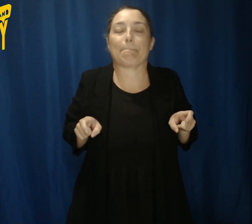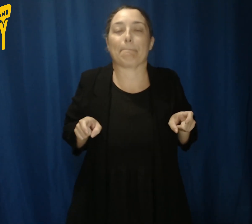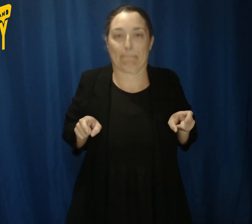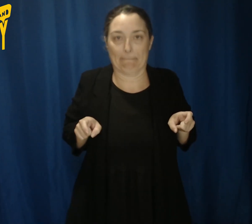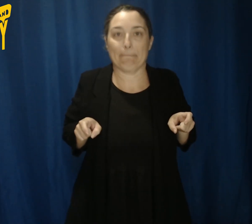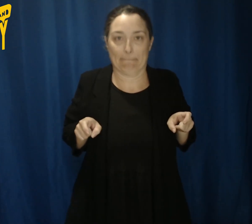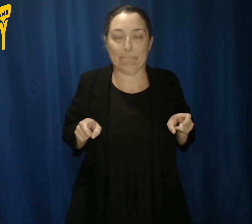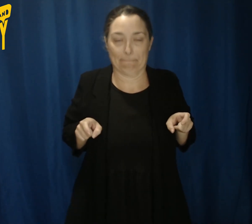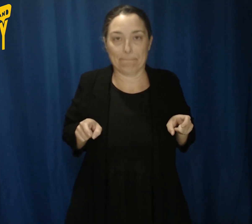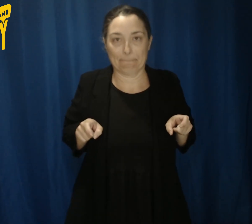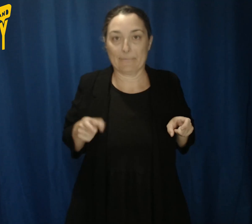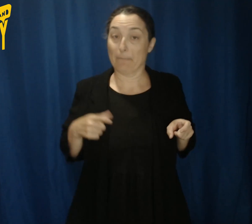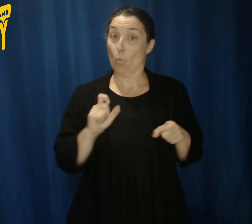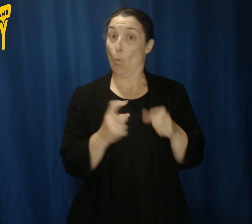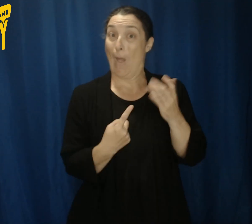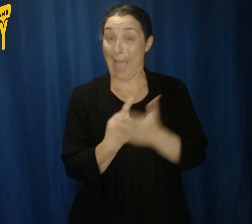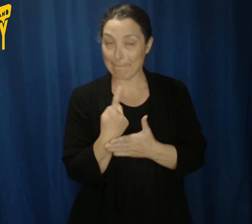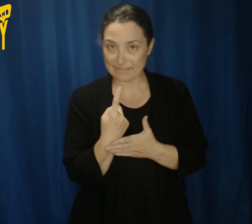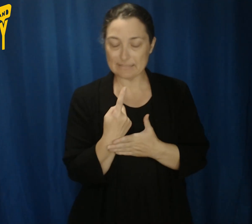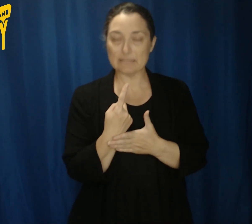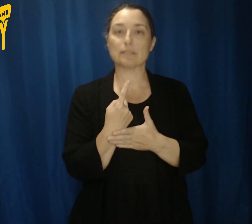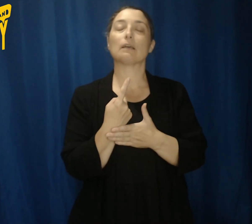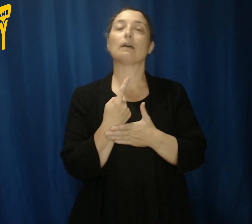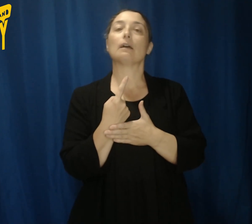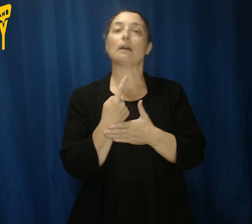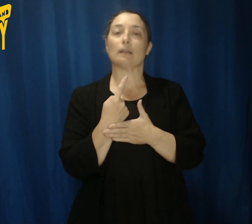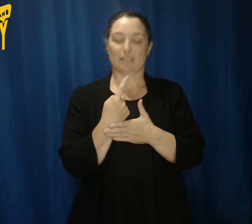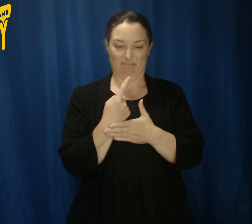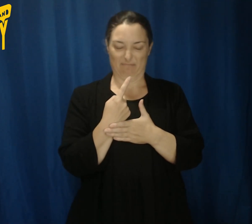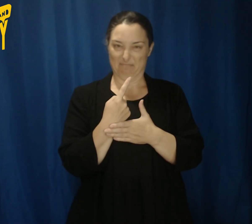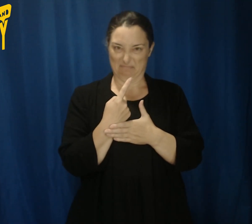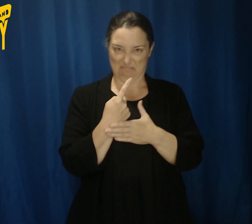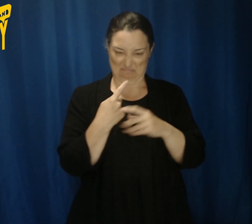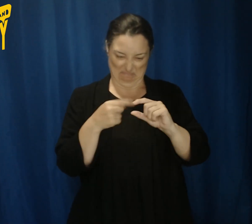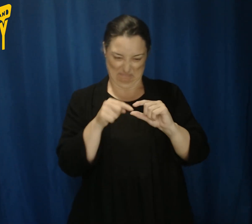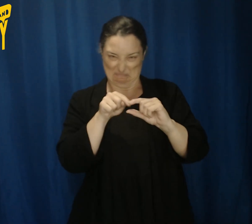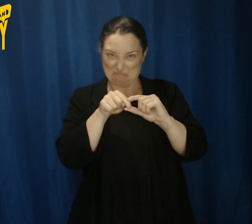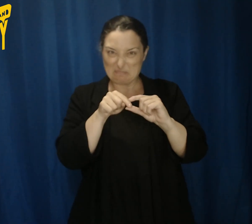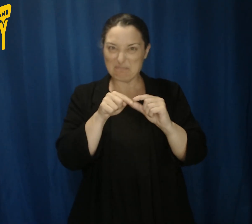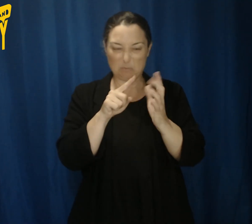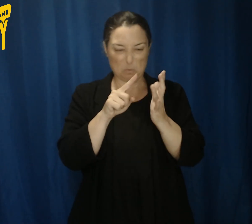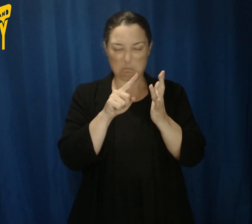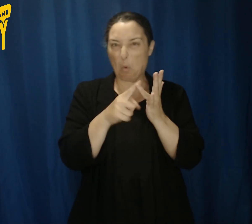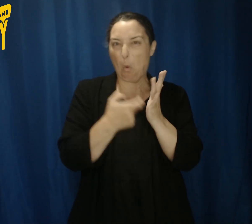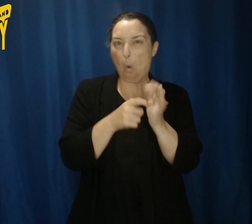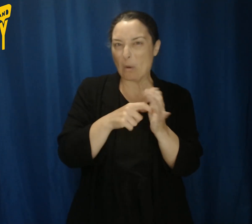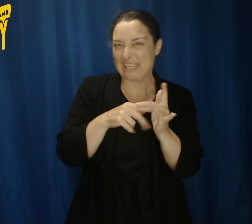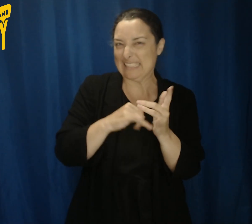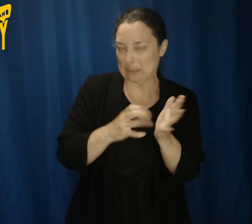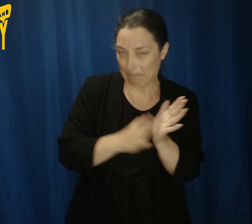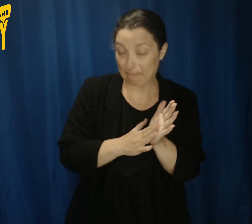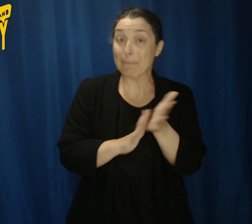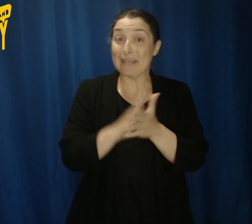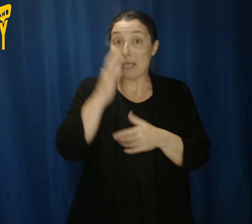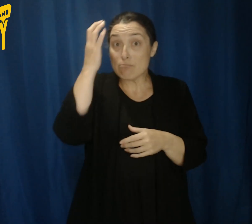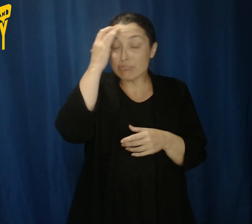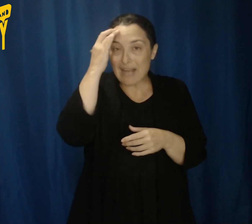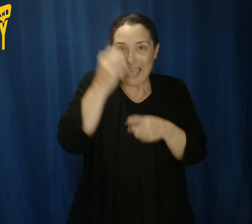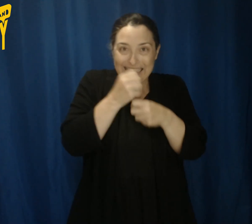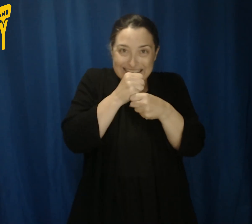cellularly is the organism keeps the brain and the central nervous system developing,